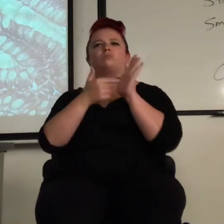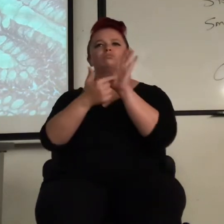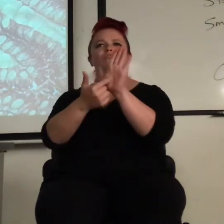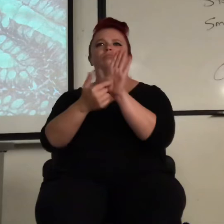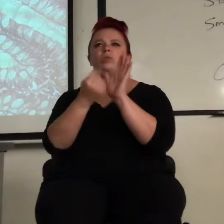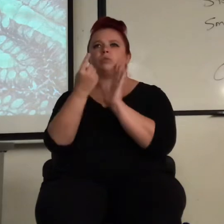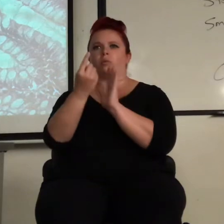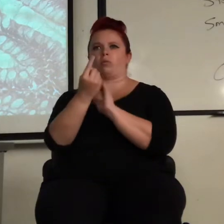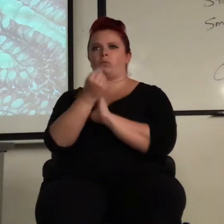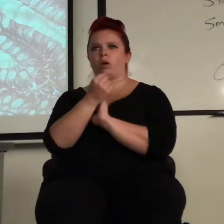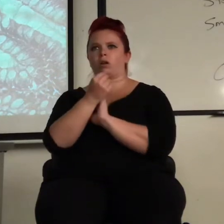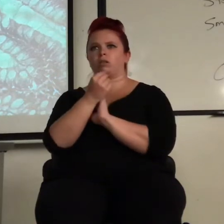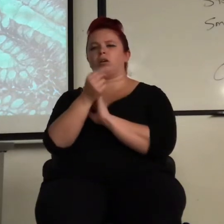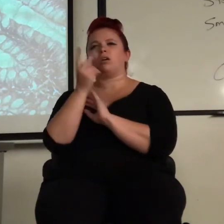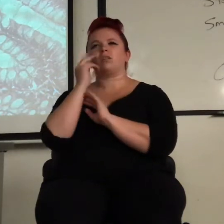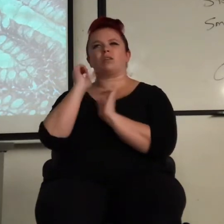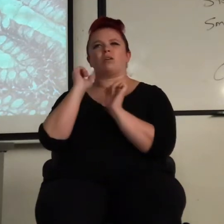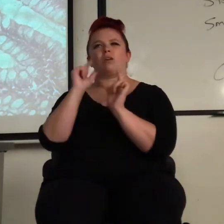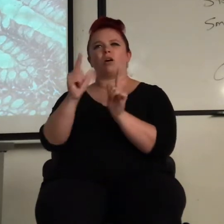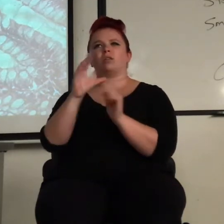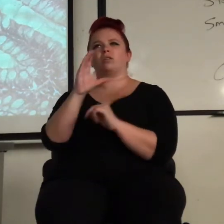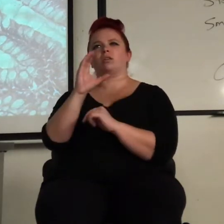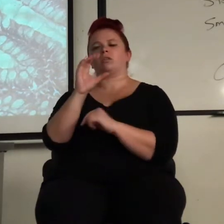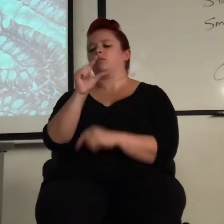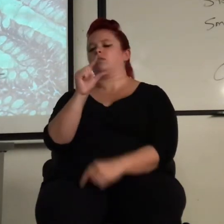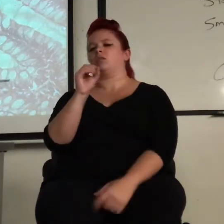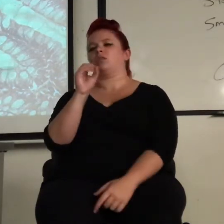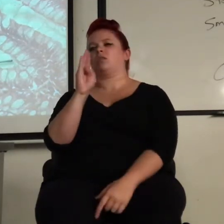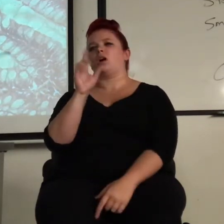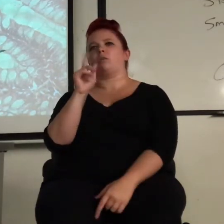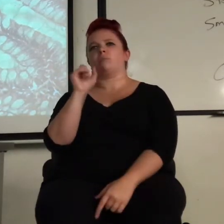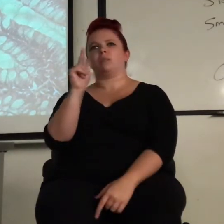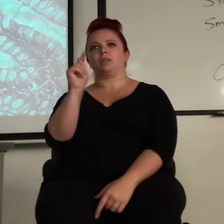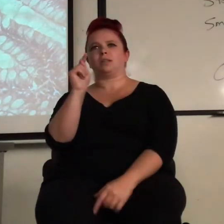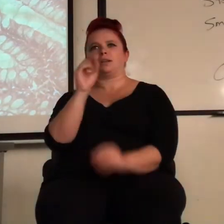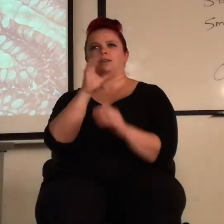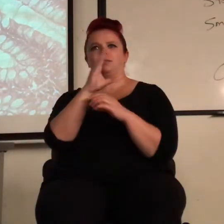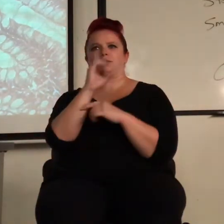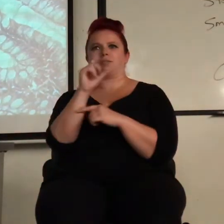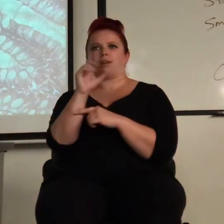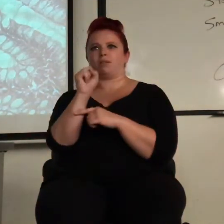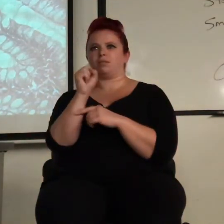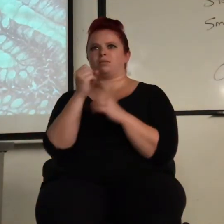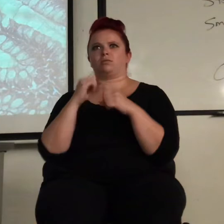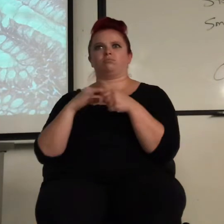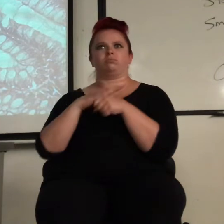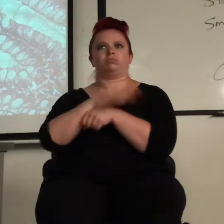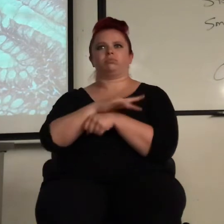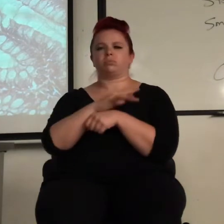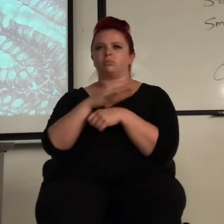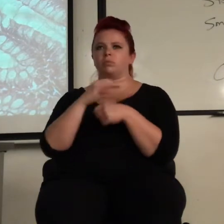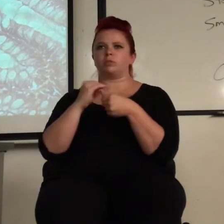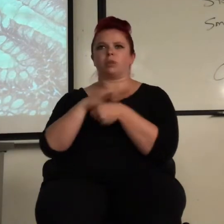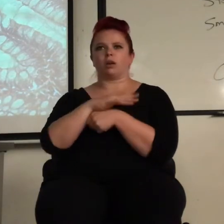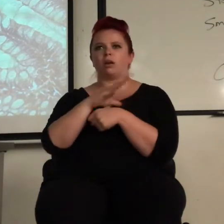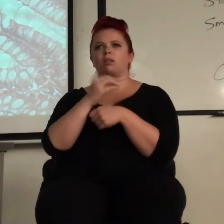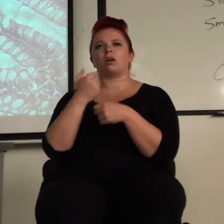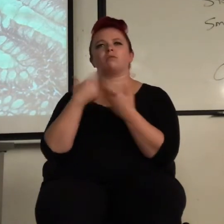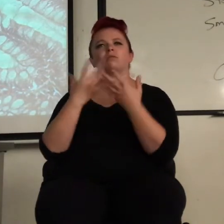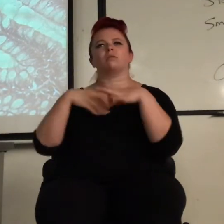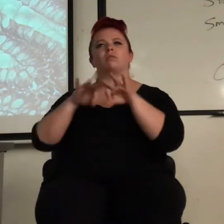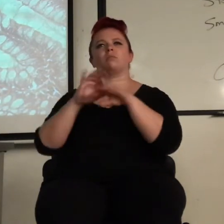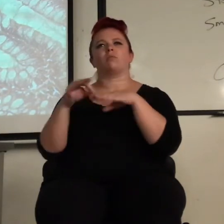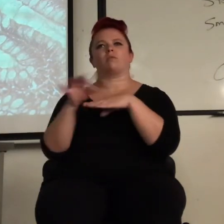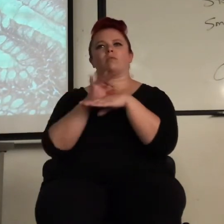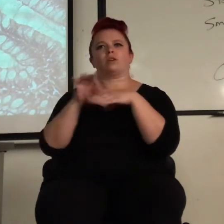but look at all the goblet cells. They're so numerous, and they have a very important function in the